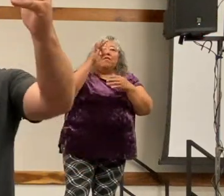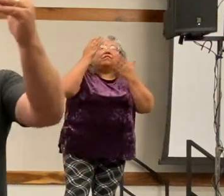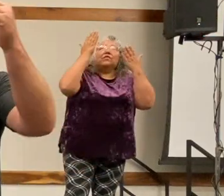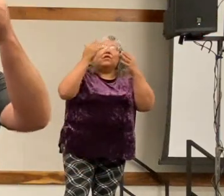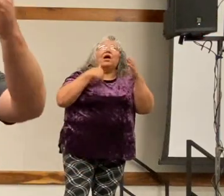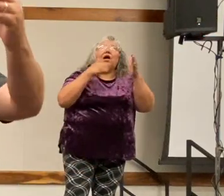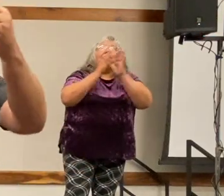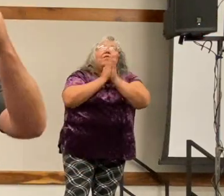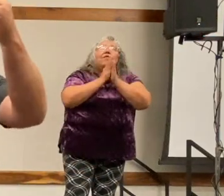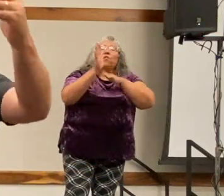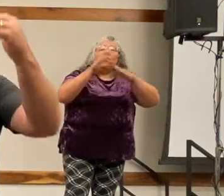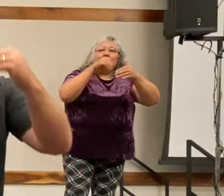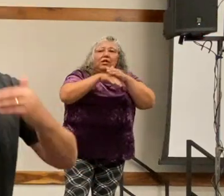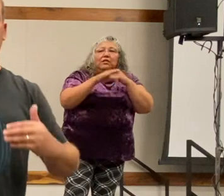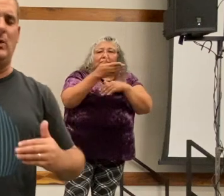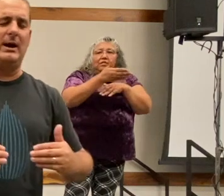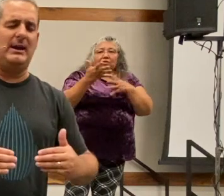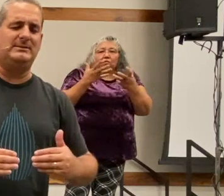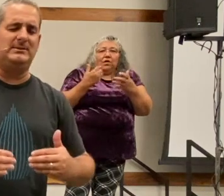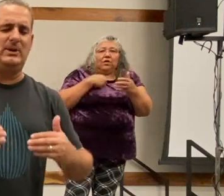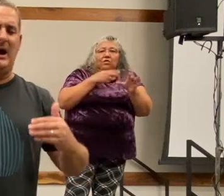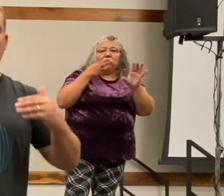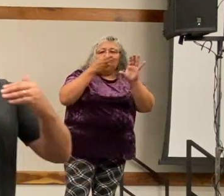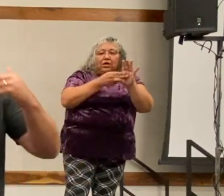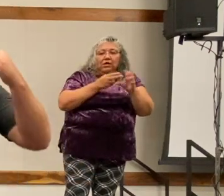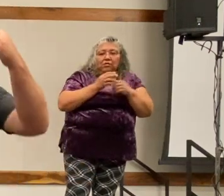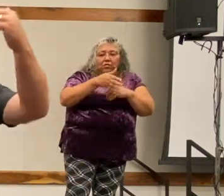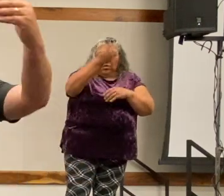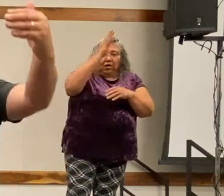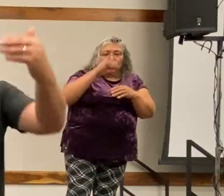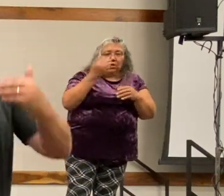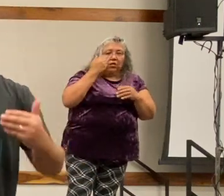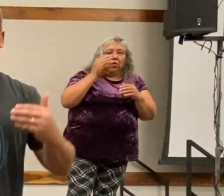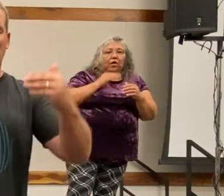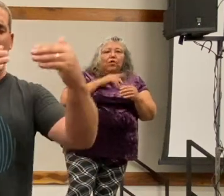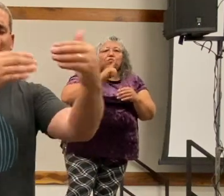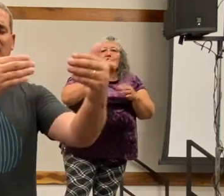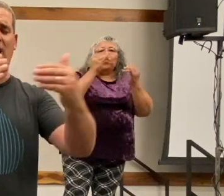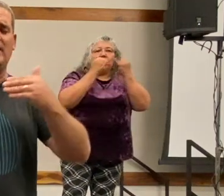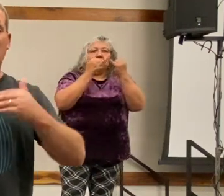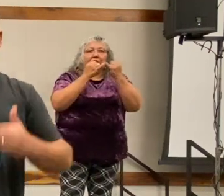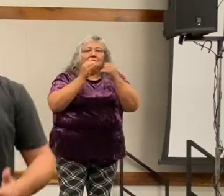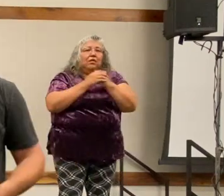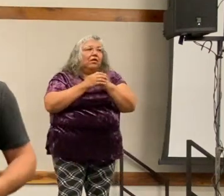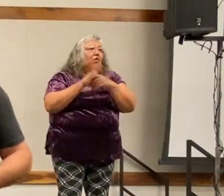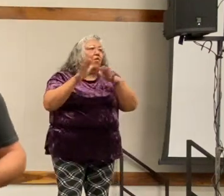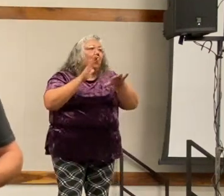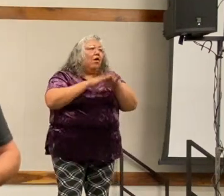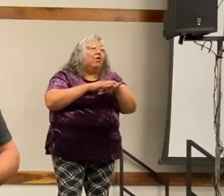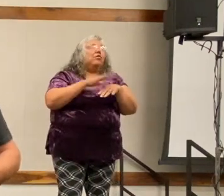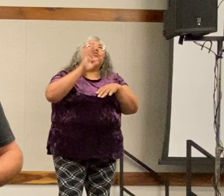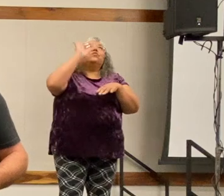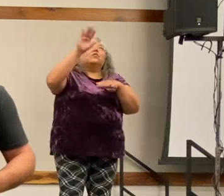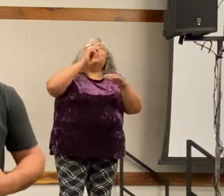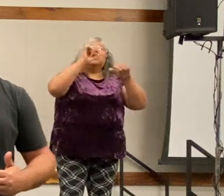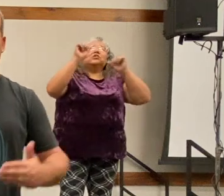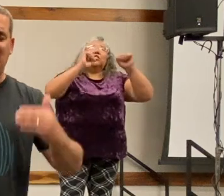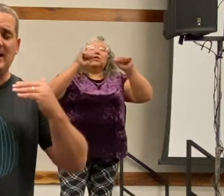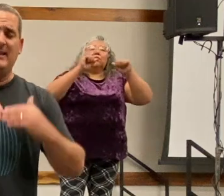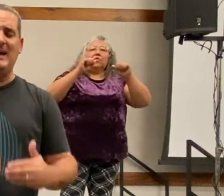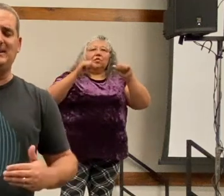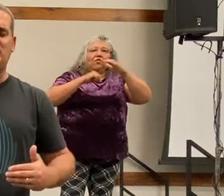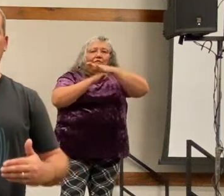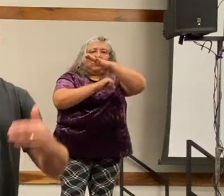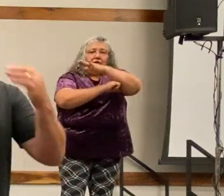we'd walk in to the things that you want us to walk into, God, knowing our true identity, walking on your unshakable foundation.